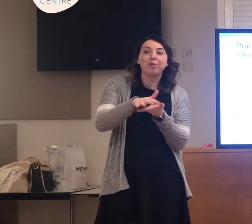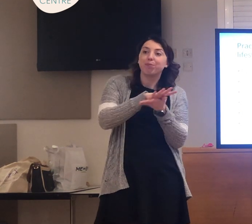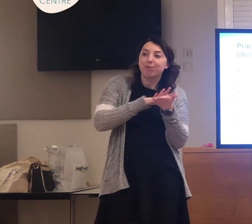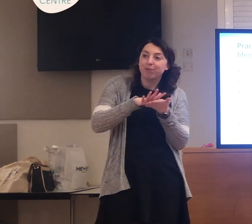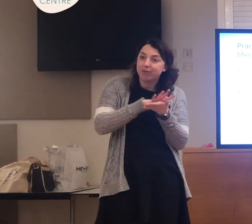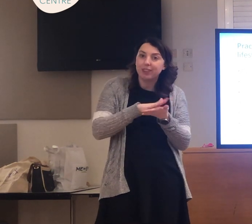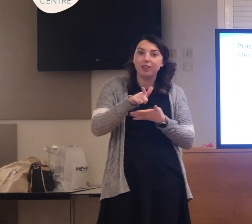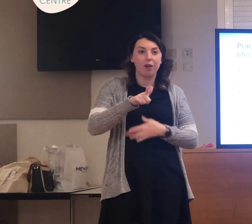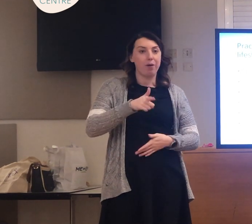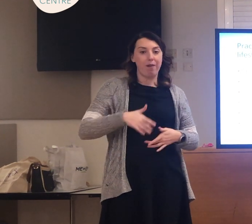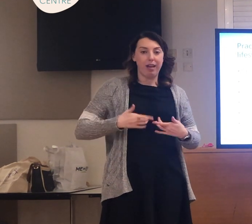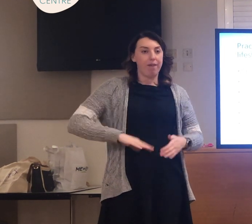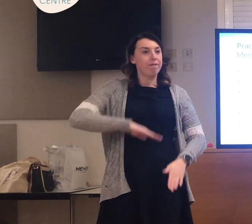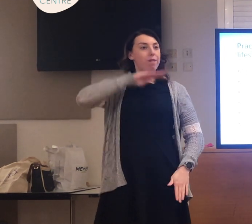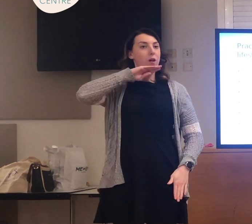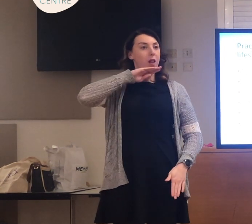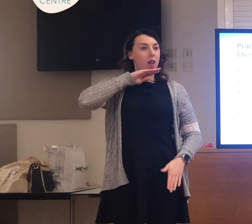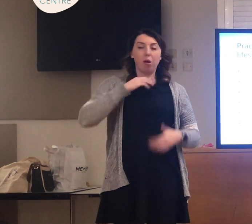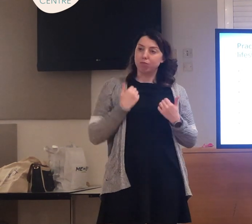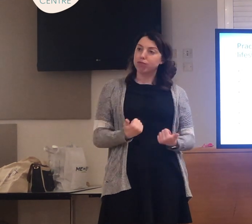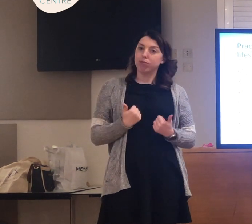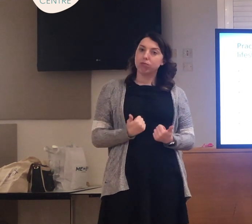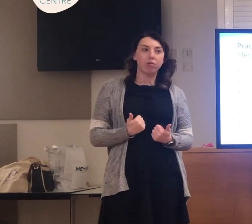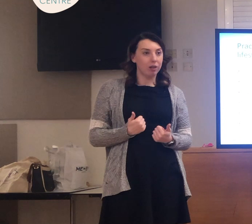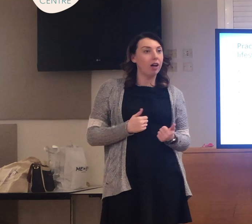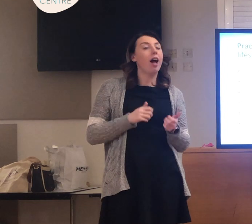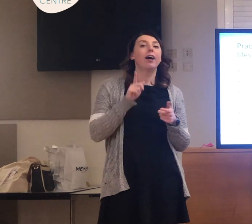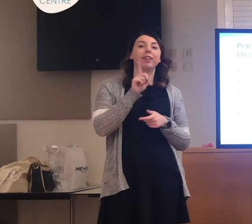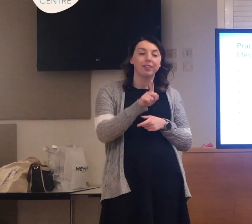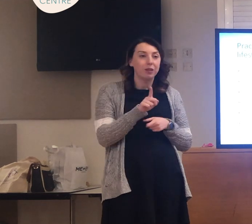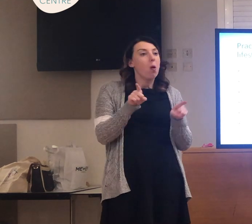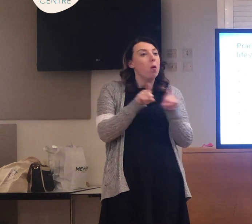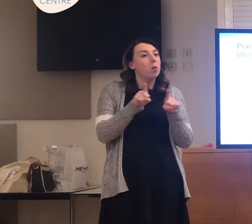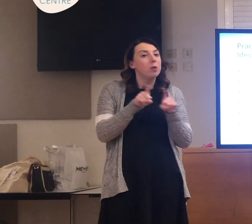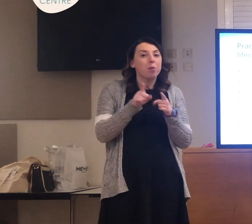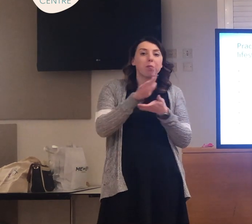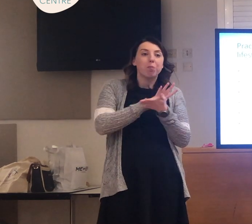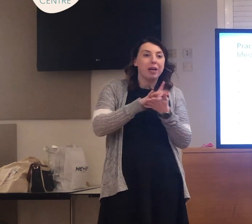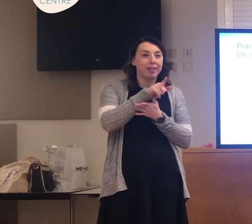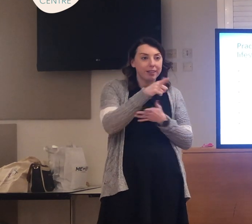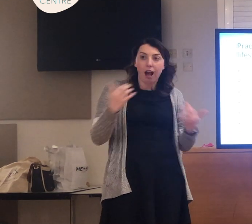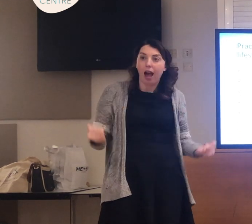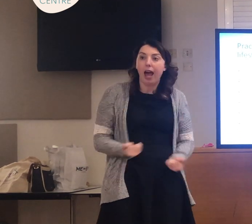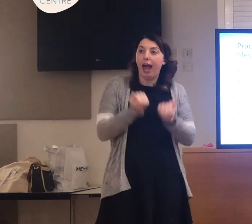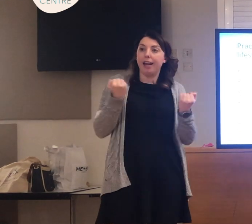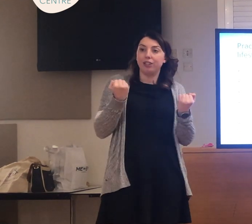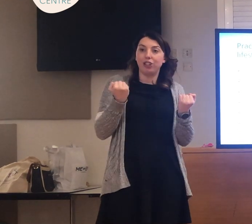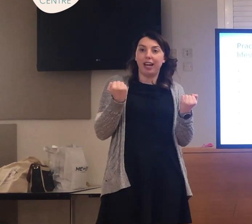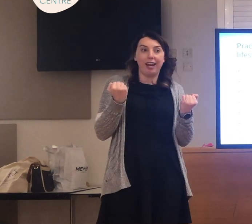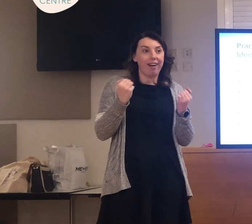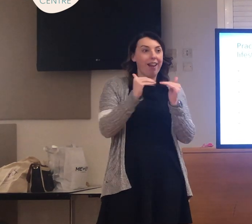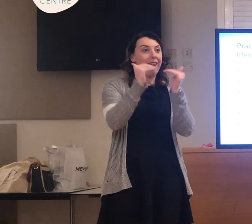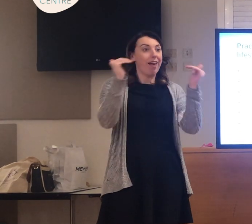keep you satisfied, and it will always keep the energy level, the